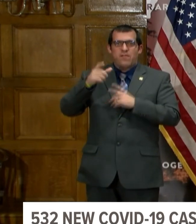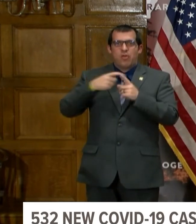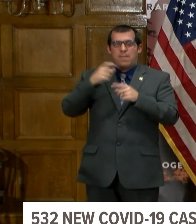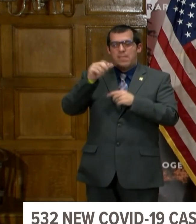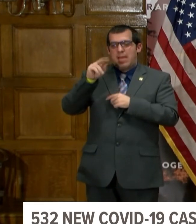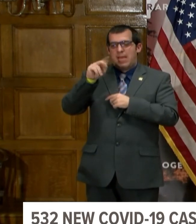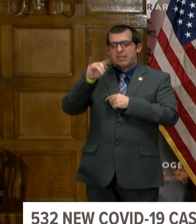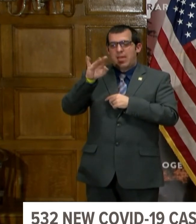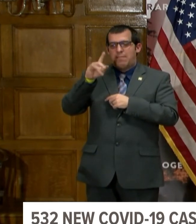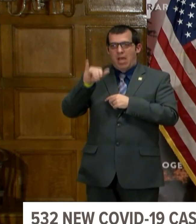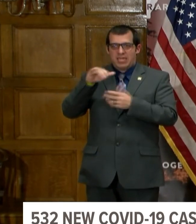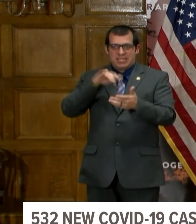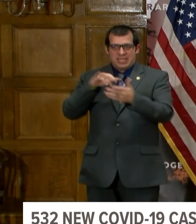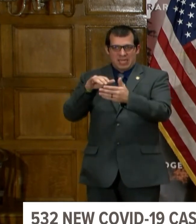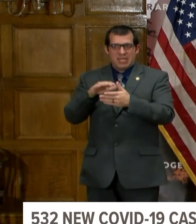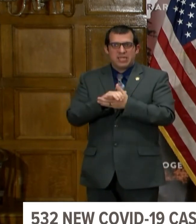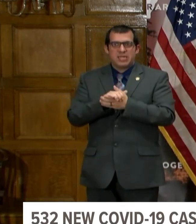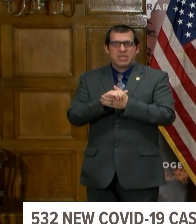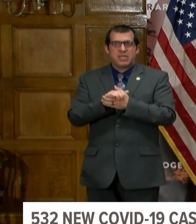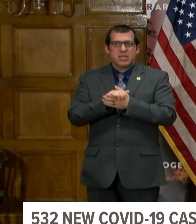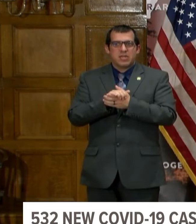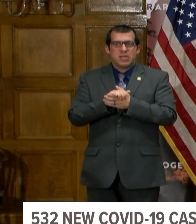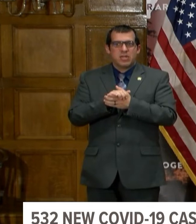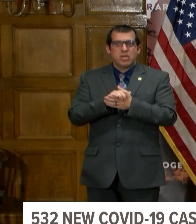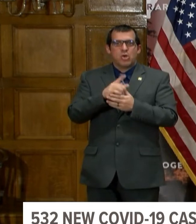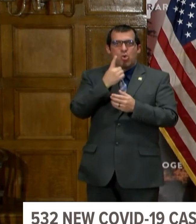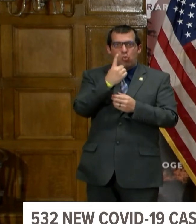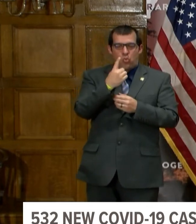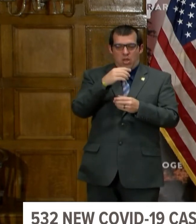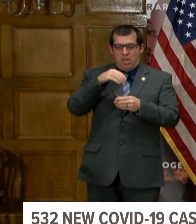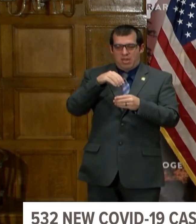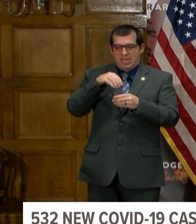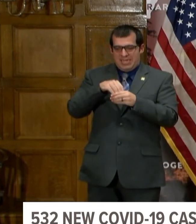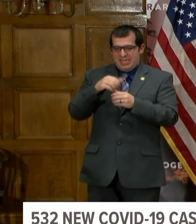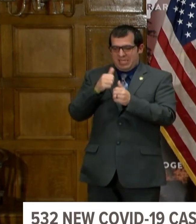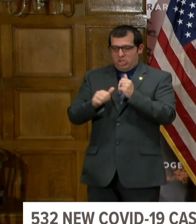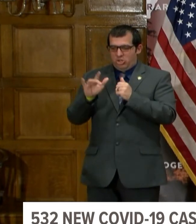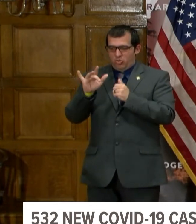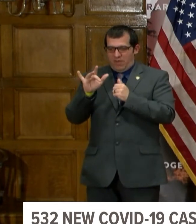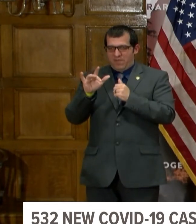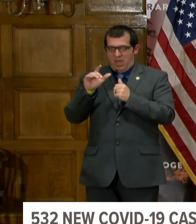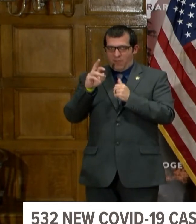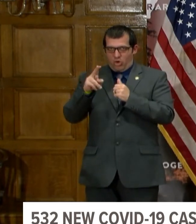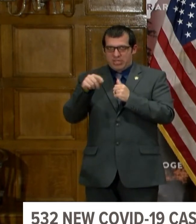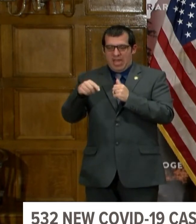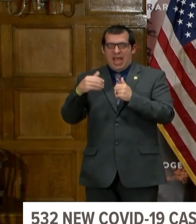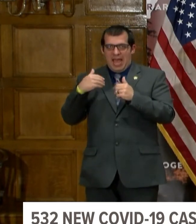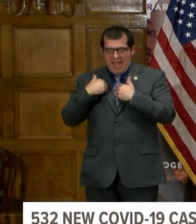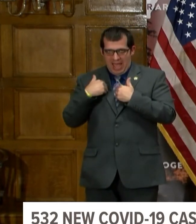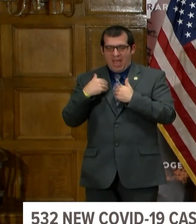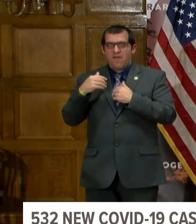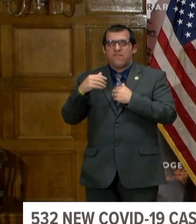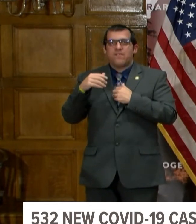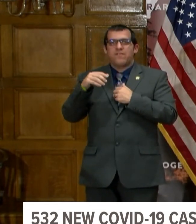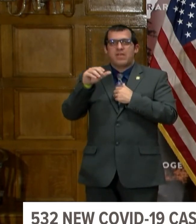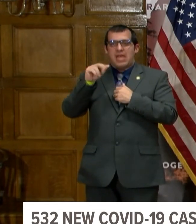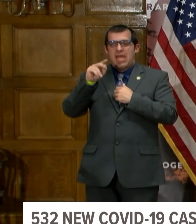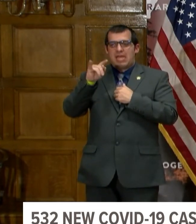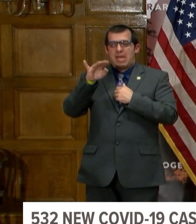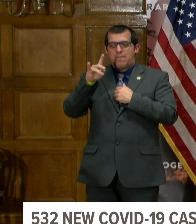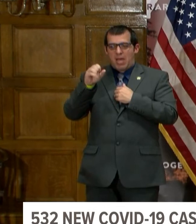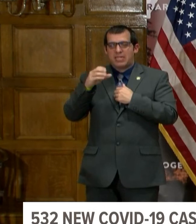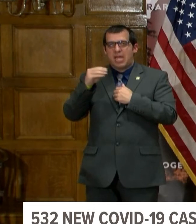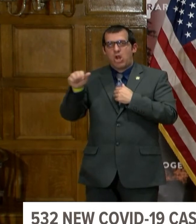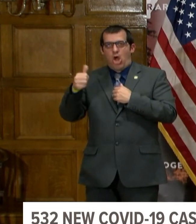And basically what it shows is that 1 in 25 Arkansans do have antibodies, and the other 24 could still get